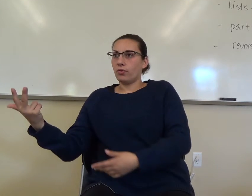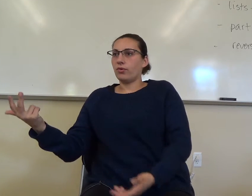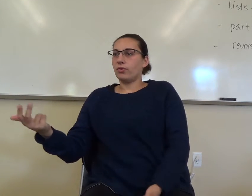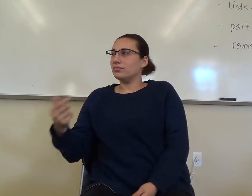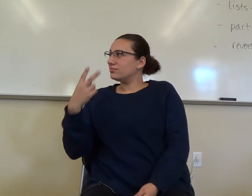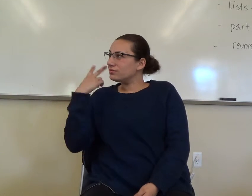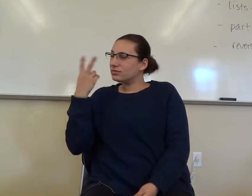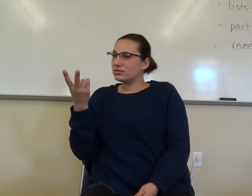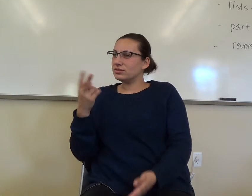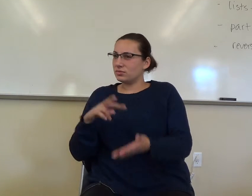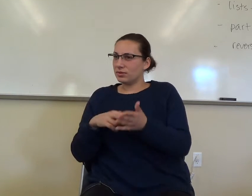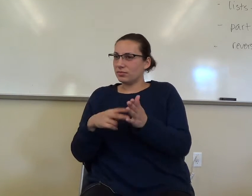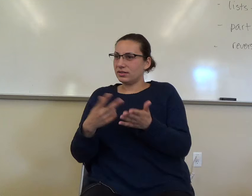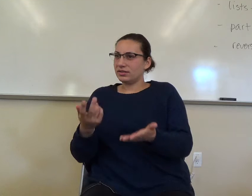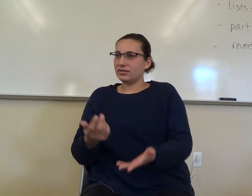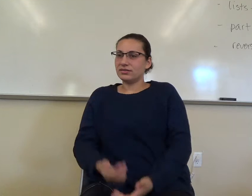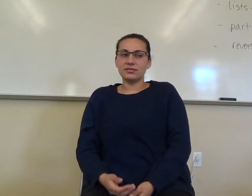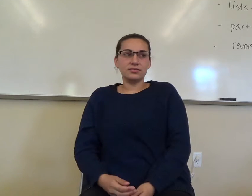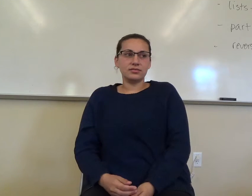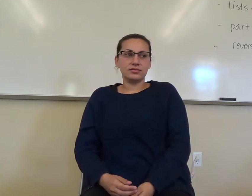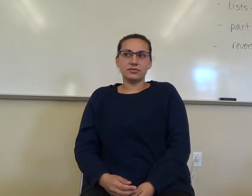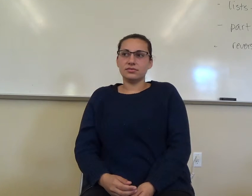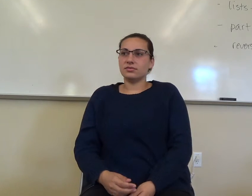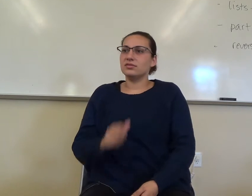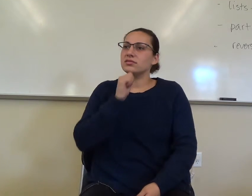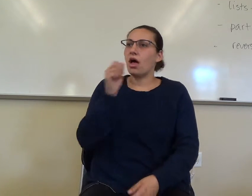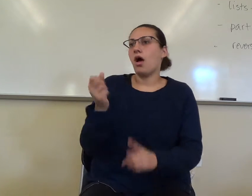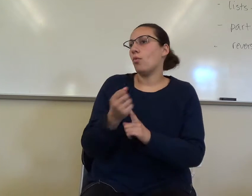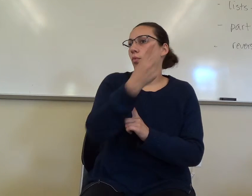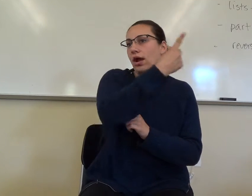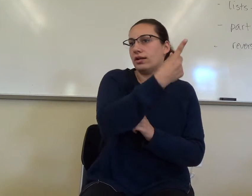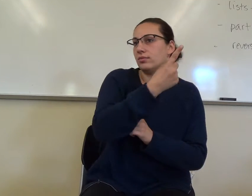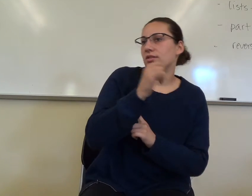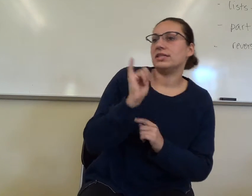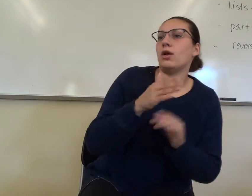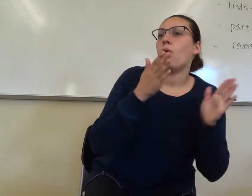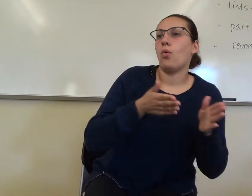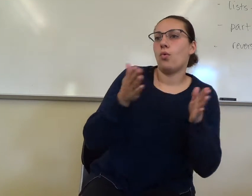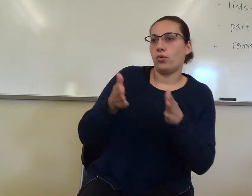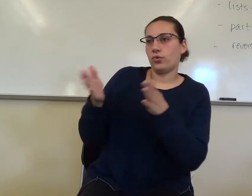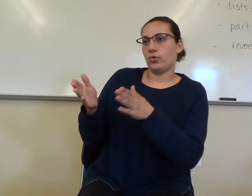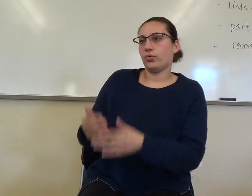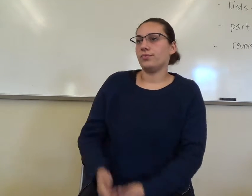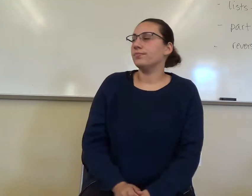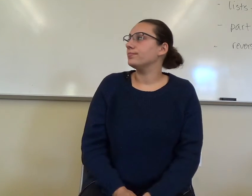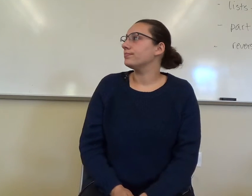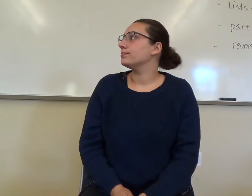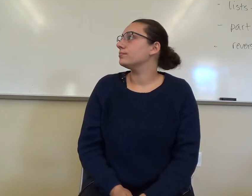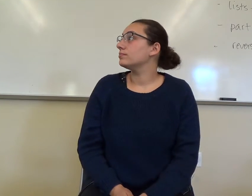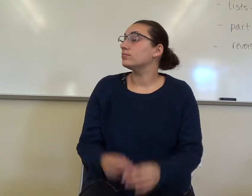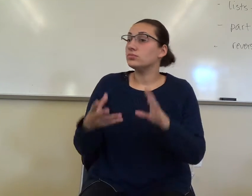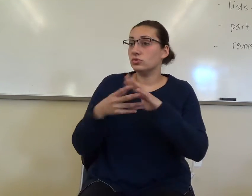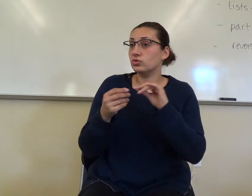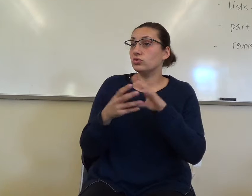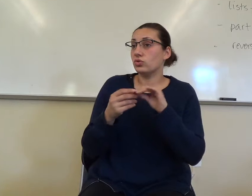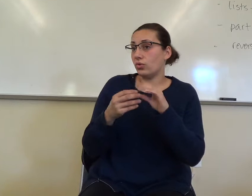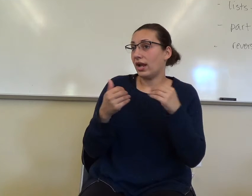saying? Instead of going like this. So there are parts to it, but it's a different organization